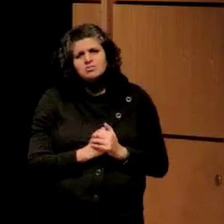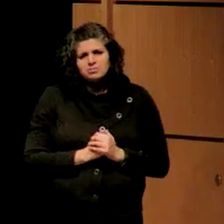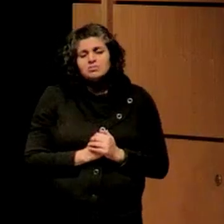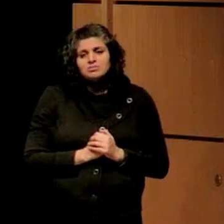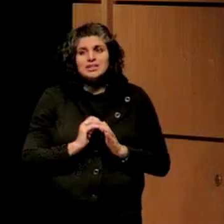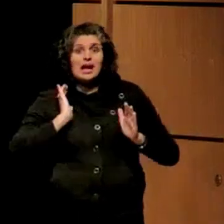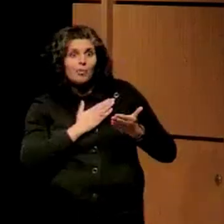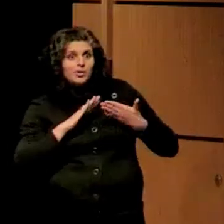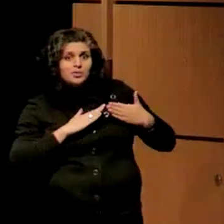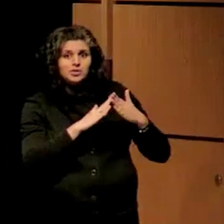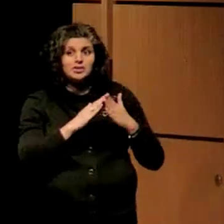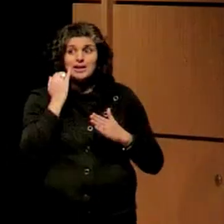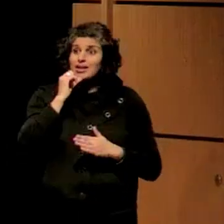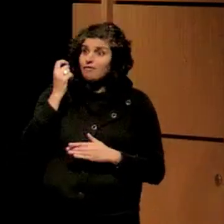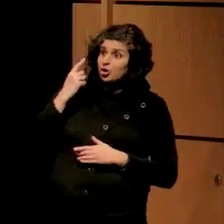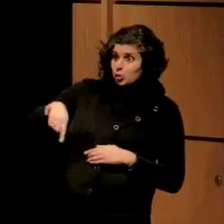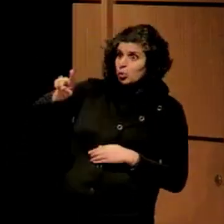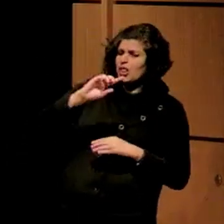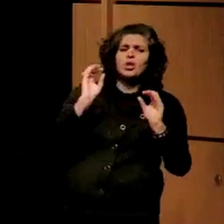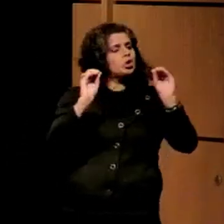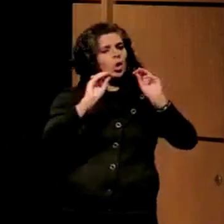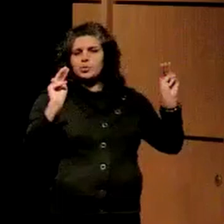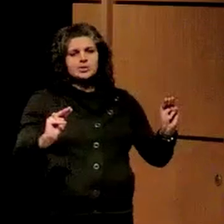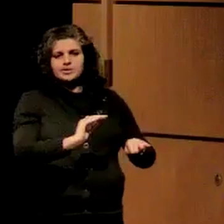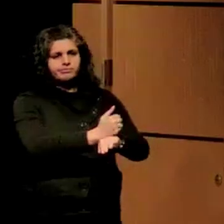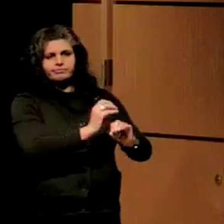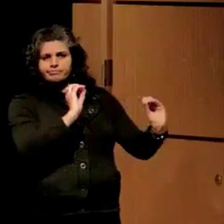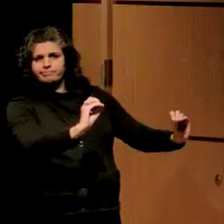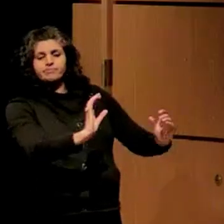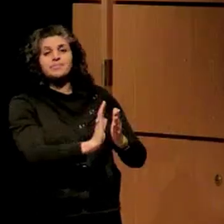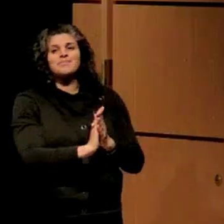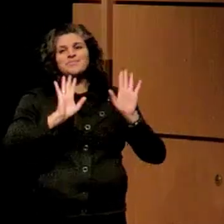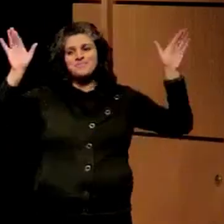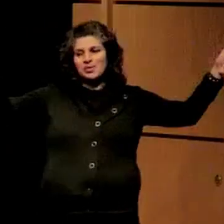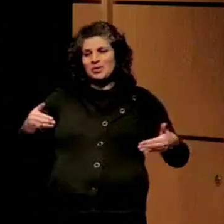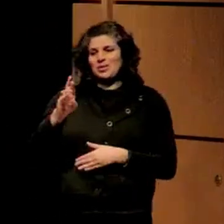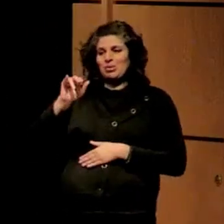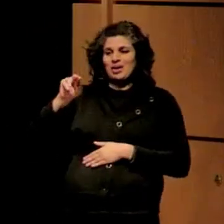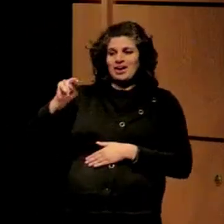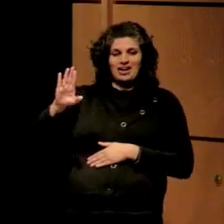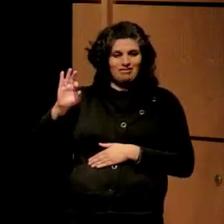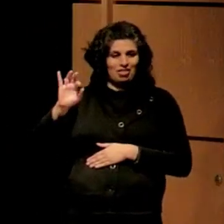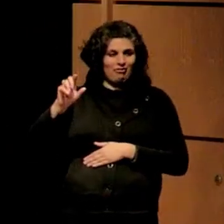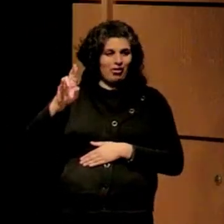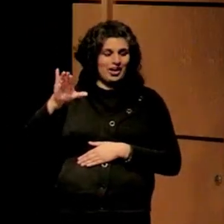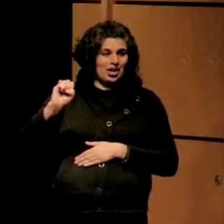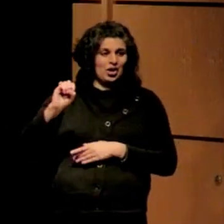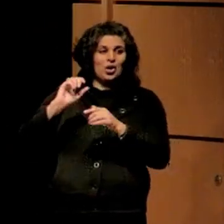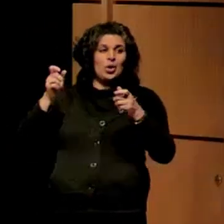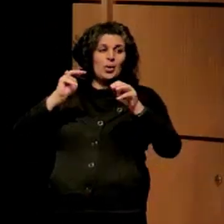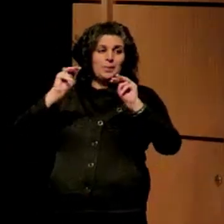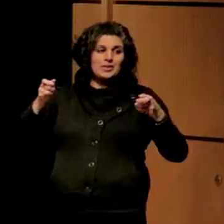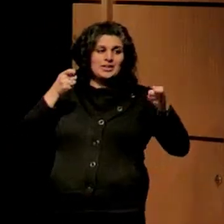and our community. Without you, there would be no museum. Now, please welcome Brian Fariso, Museum